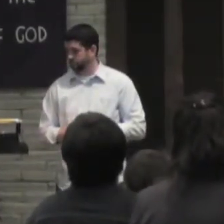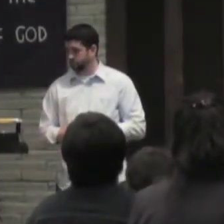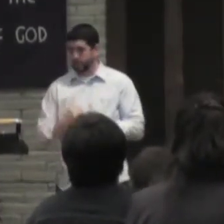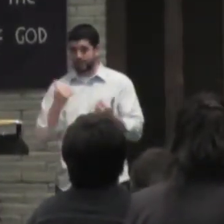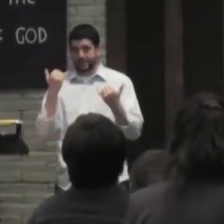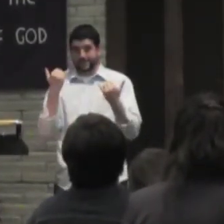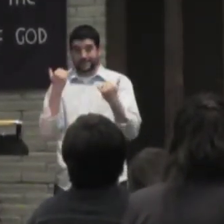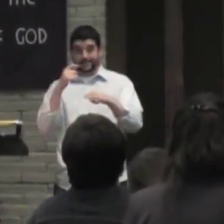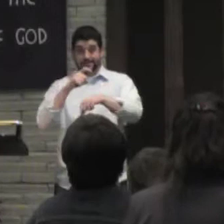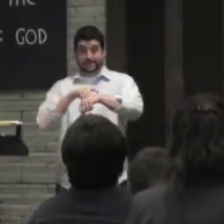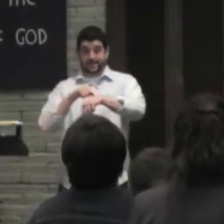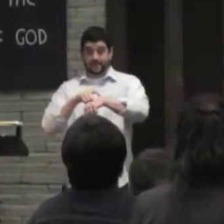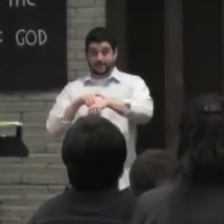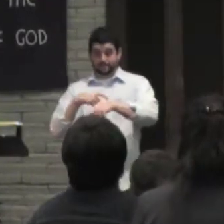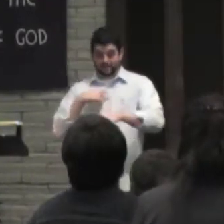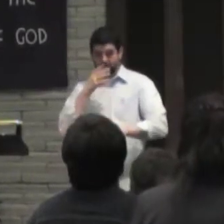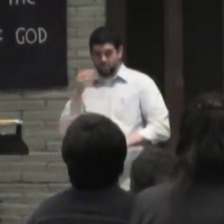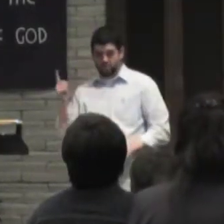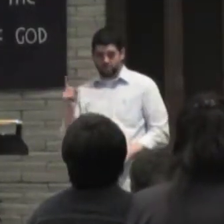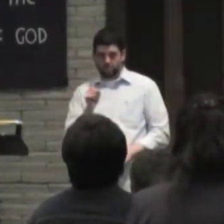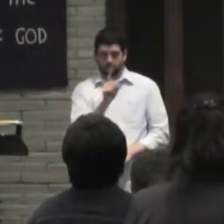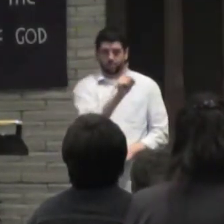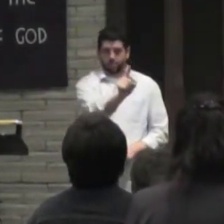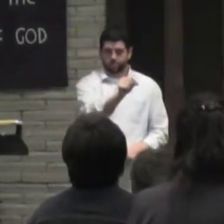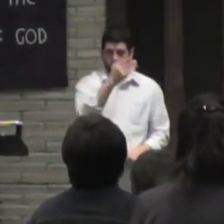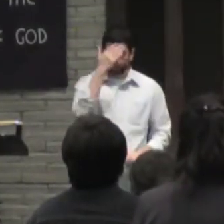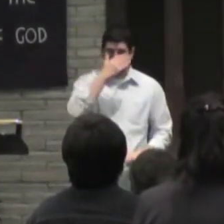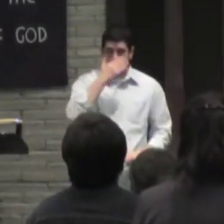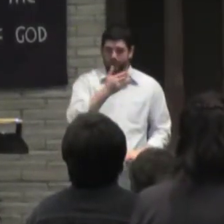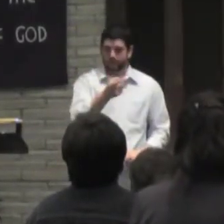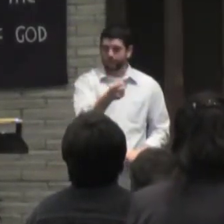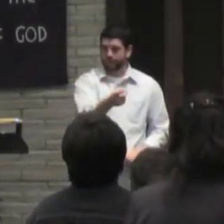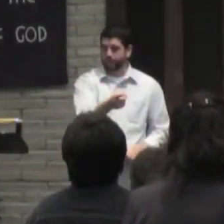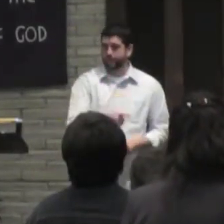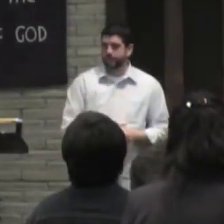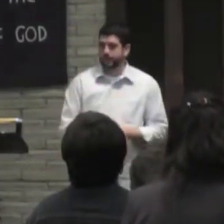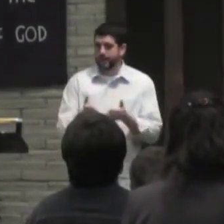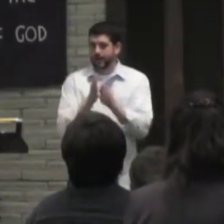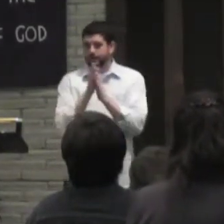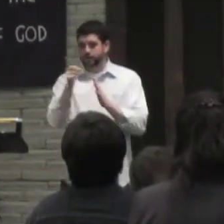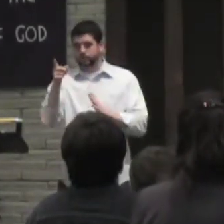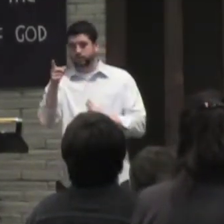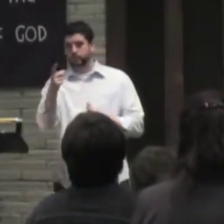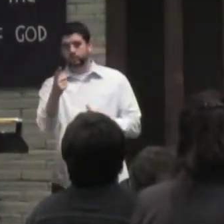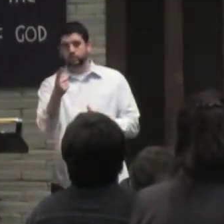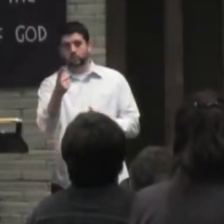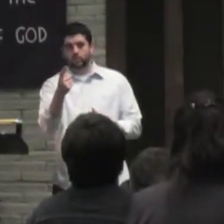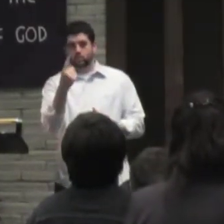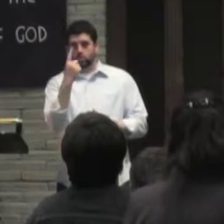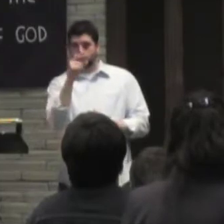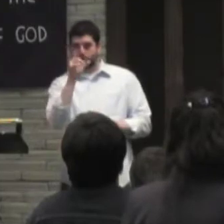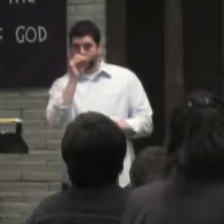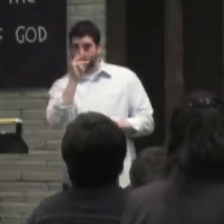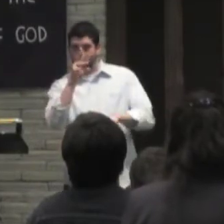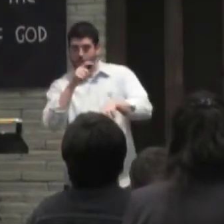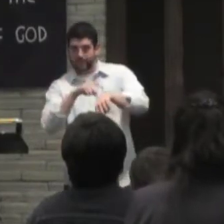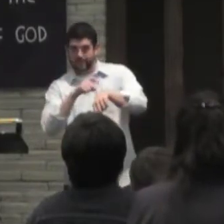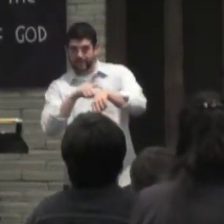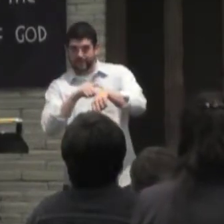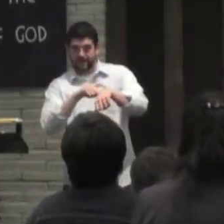At this time, I'm going to come down front and ask you to come forward one row at a